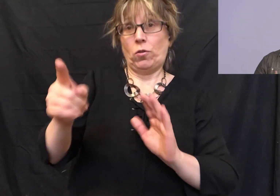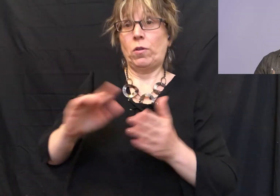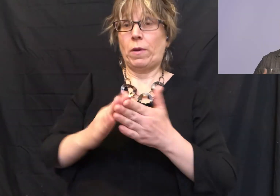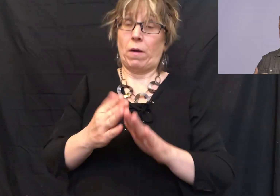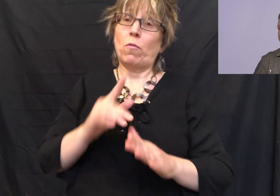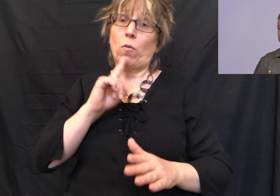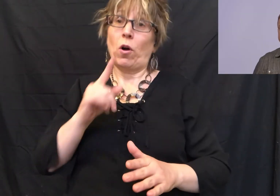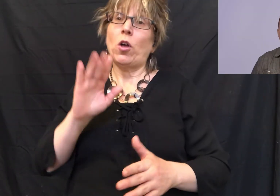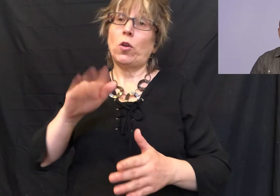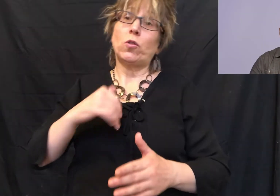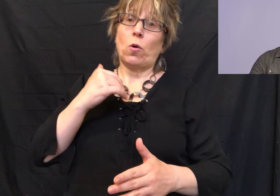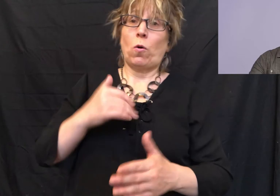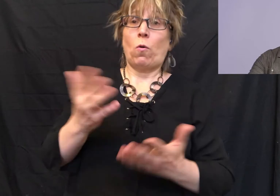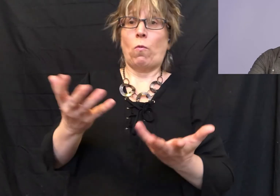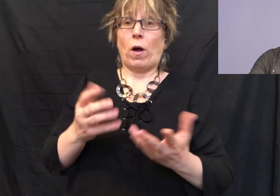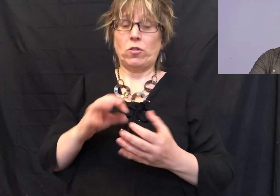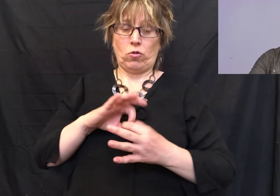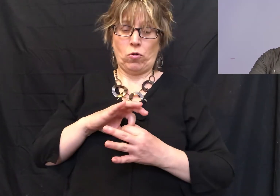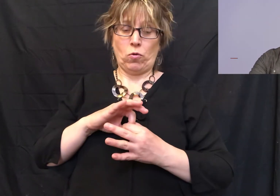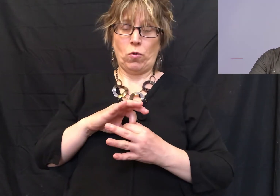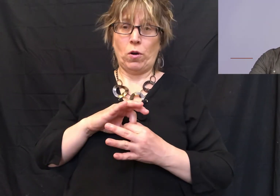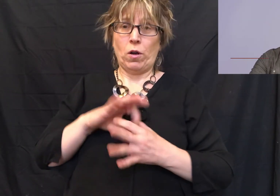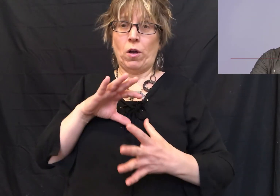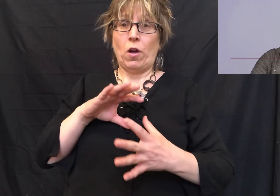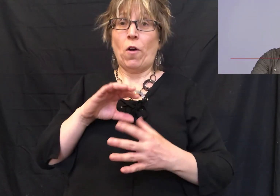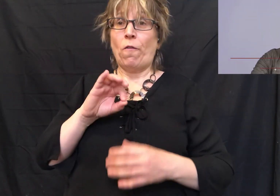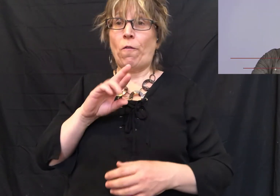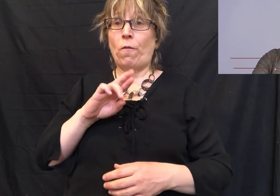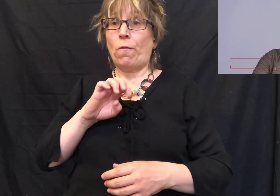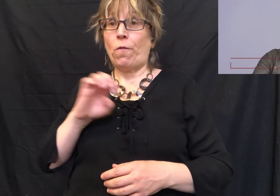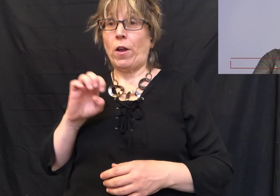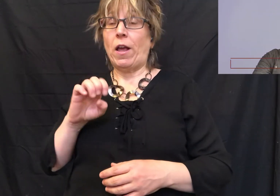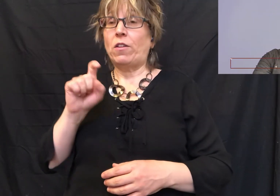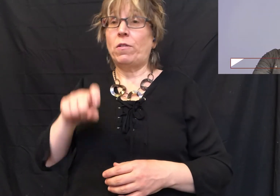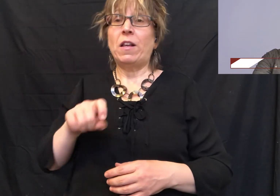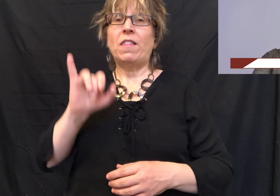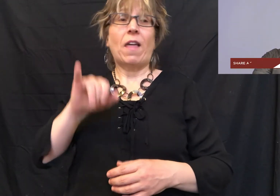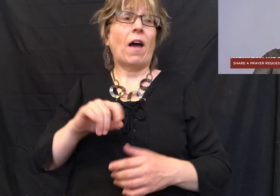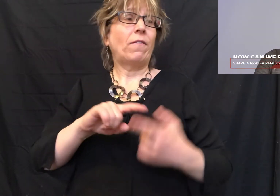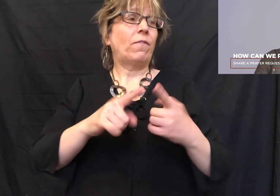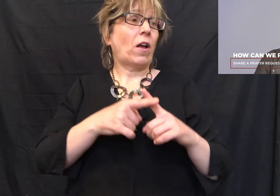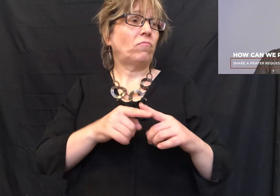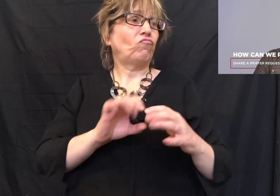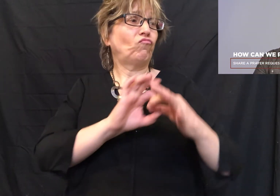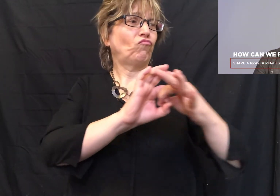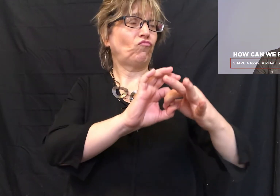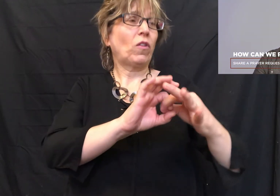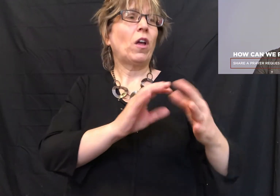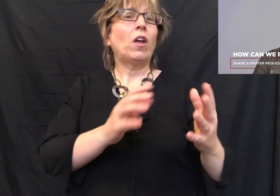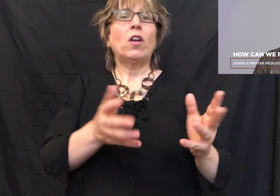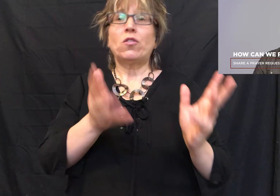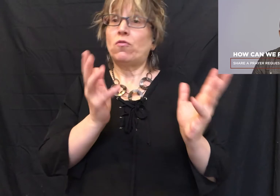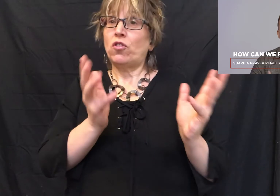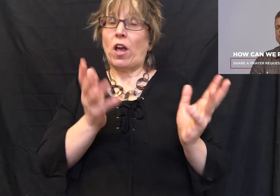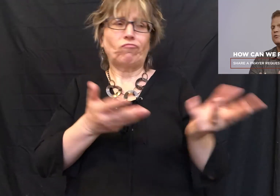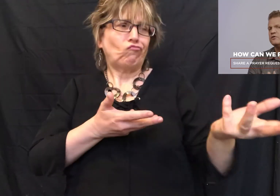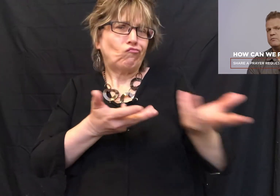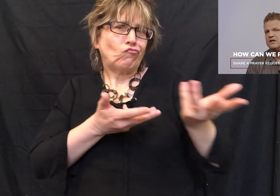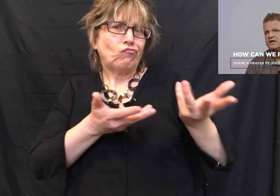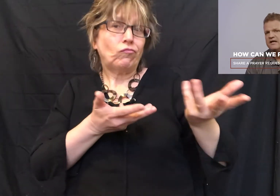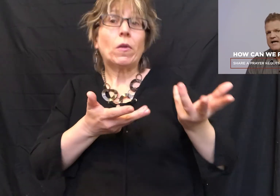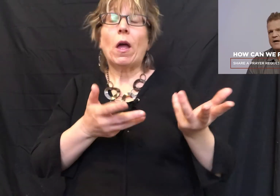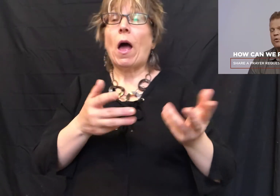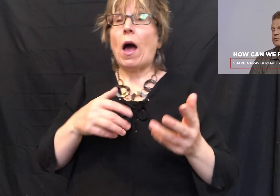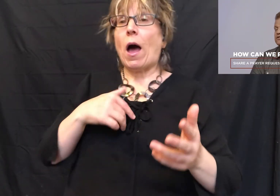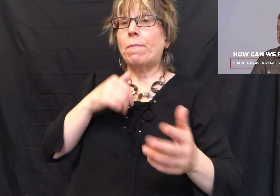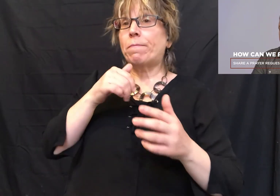alive. Your soul wants to get free. And you need to have that friend in your life that you can talk to. I'm blessed with people in my life who come and they've been real with